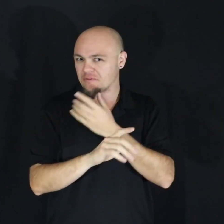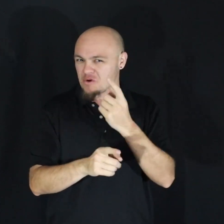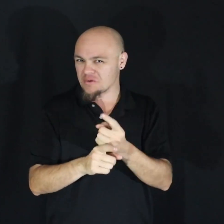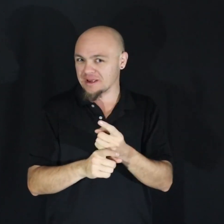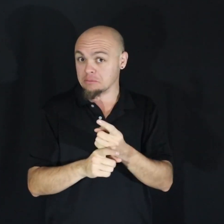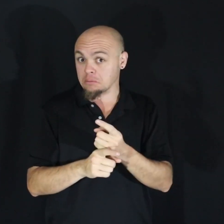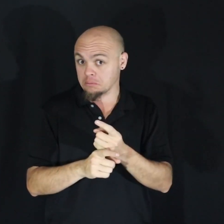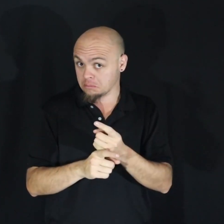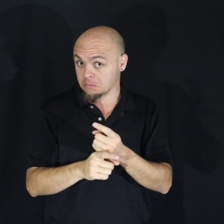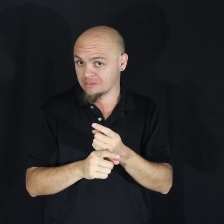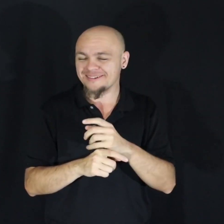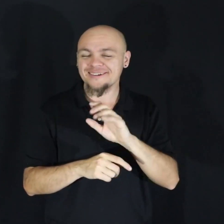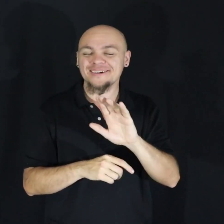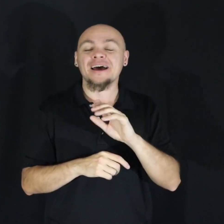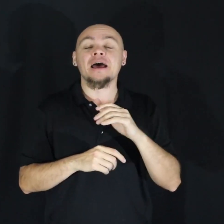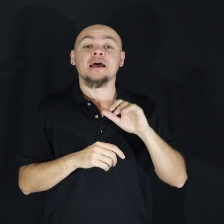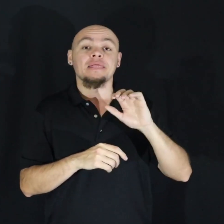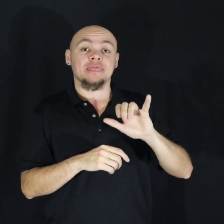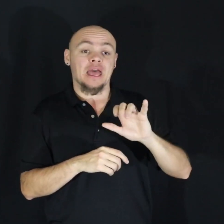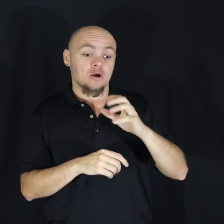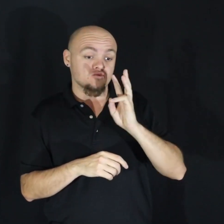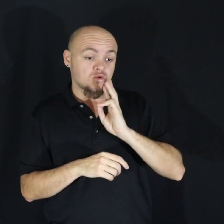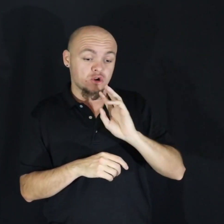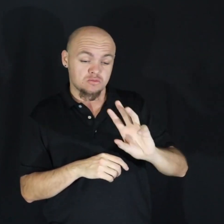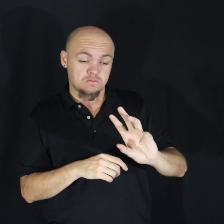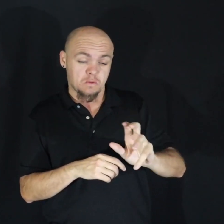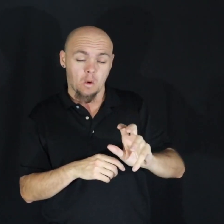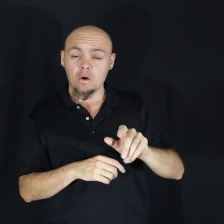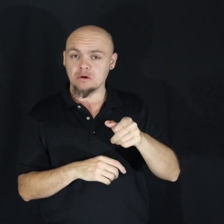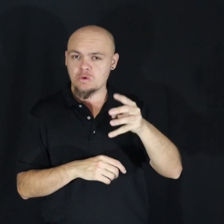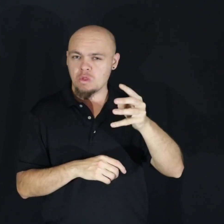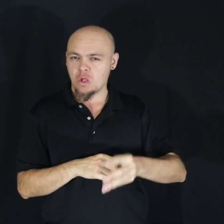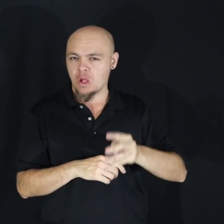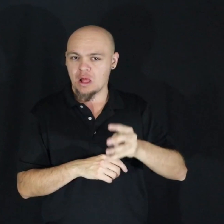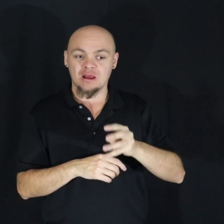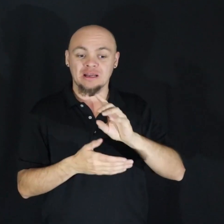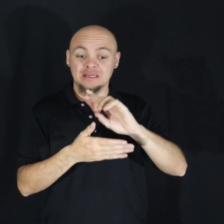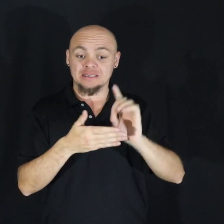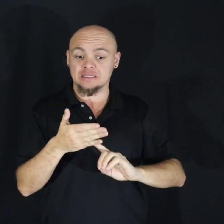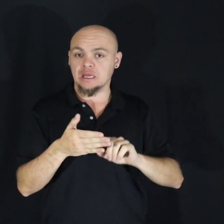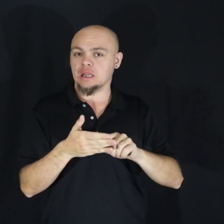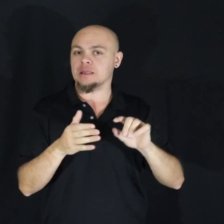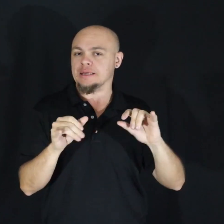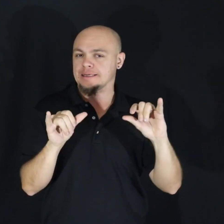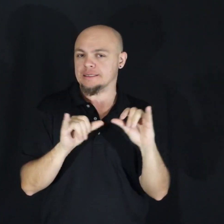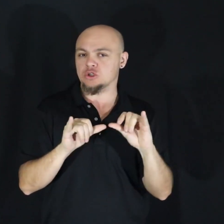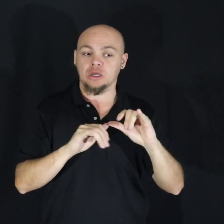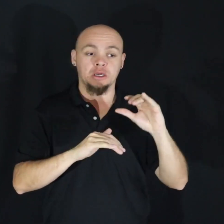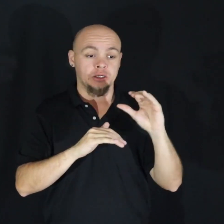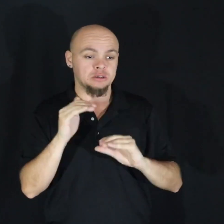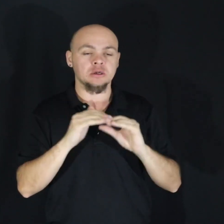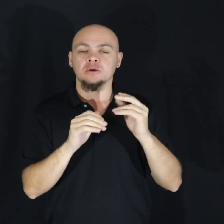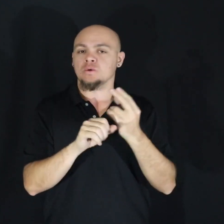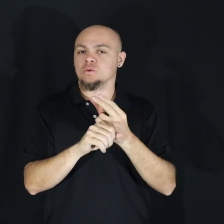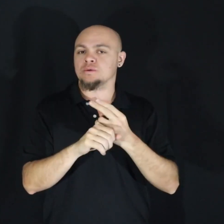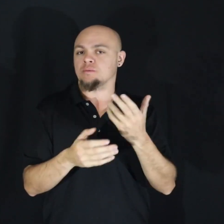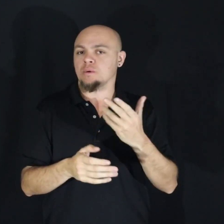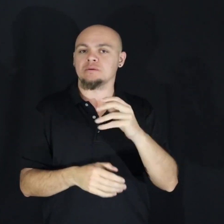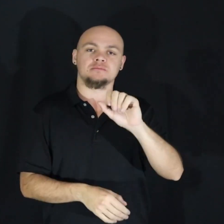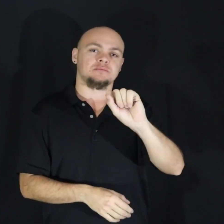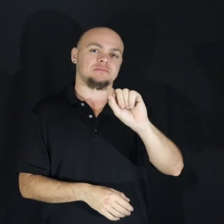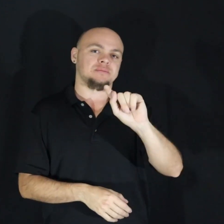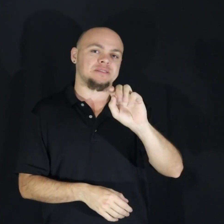When you turn that faucet on, understand that design, engineered, was constructed using STEM principles.